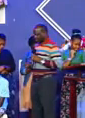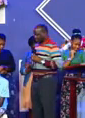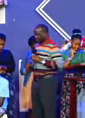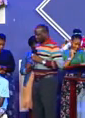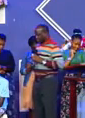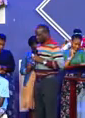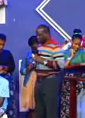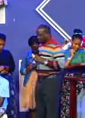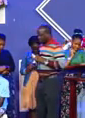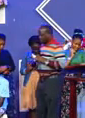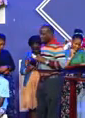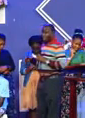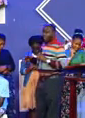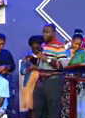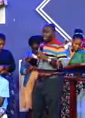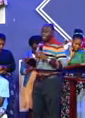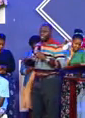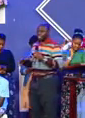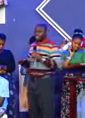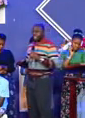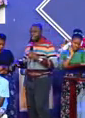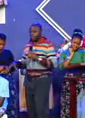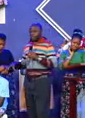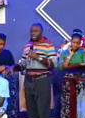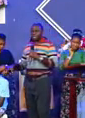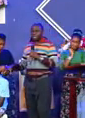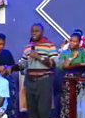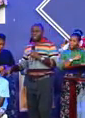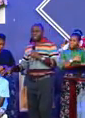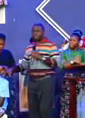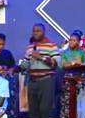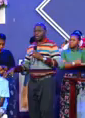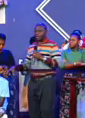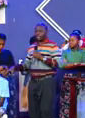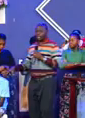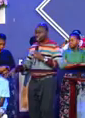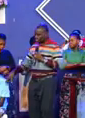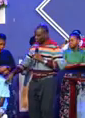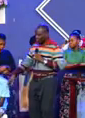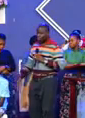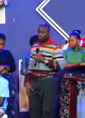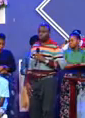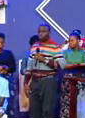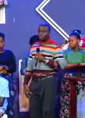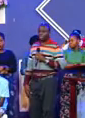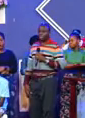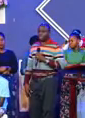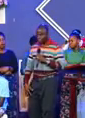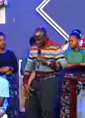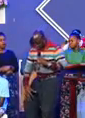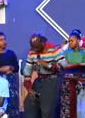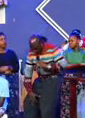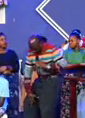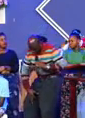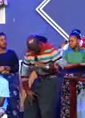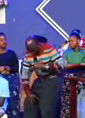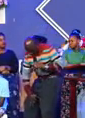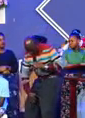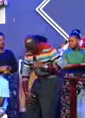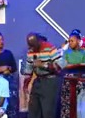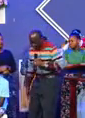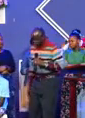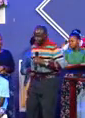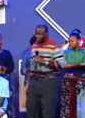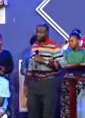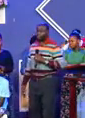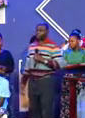the mother of 3 months. Muganzi najafunia ekizimba ekinene ku kuguru kuno kubasala ko.